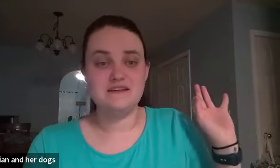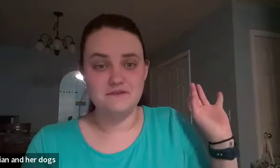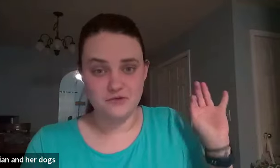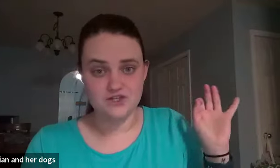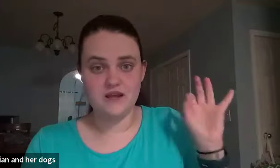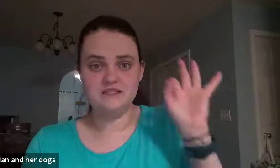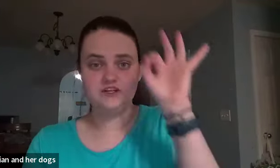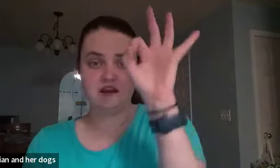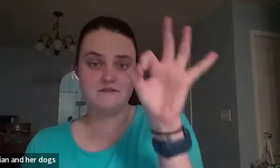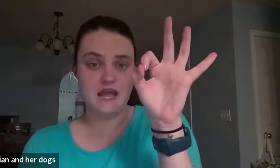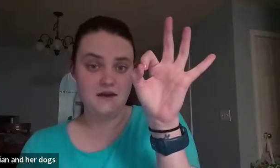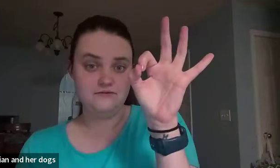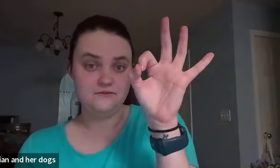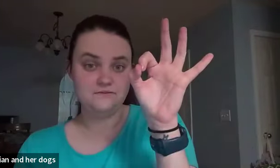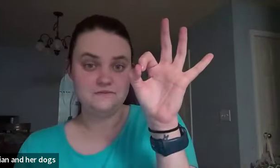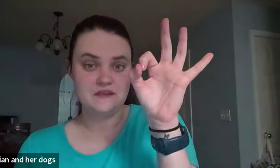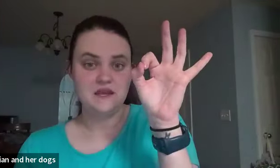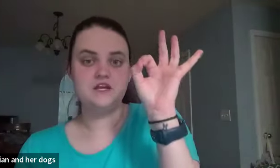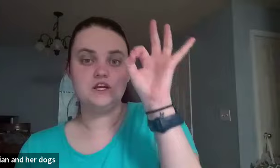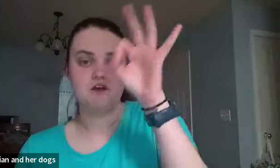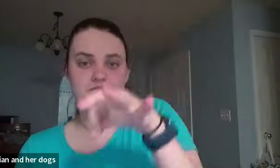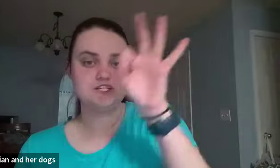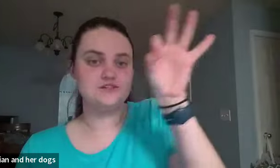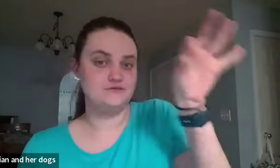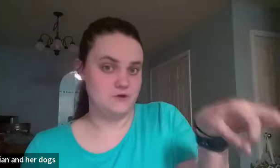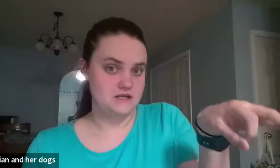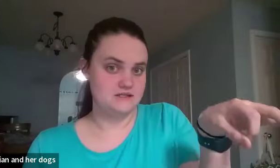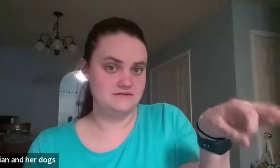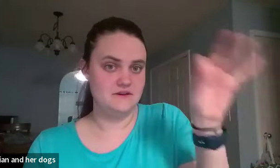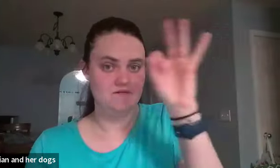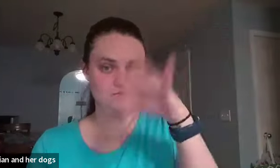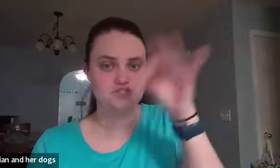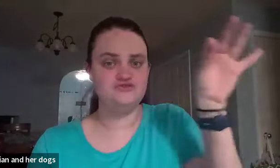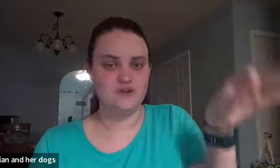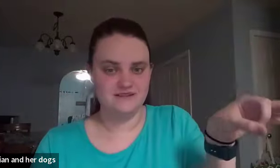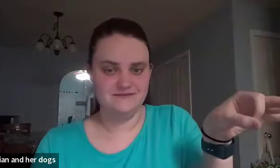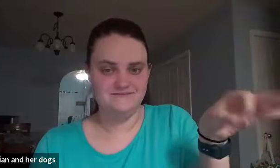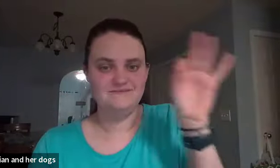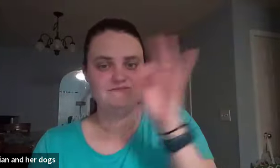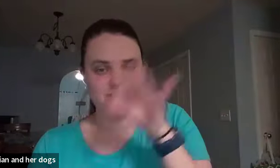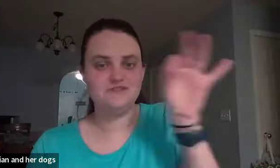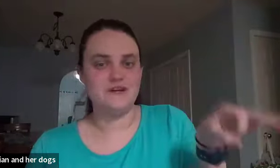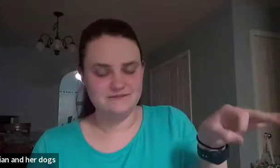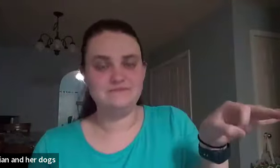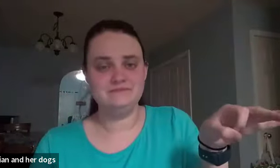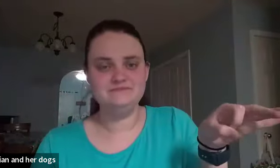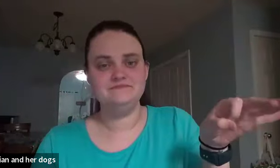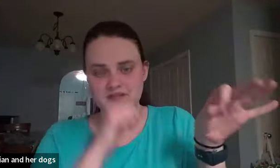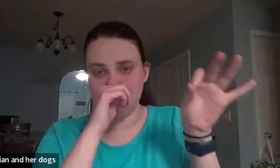sign for French fries is you're going to have an F and you're going to go French fries, French fries, French fries. It's